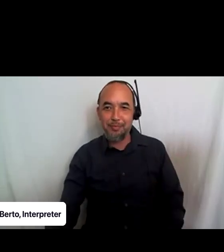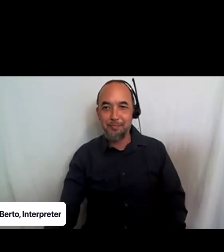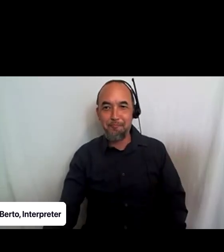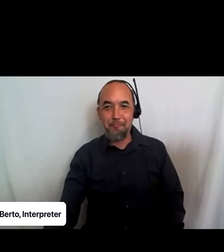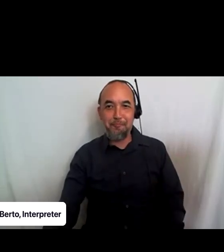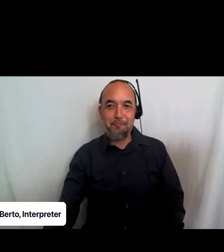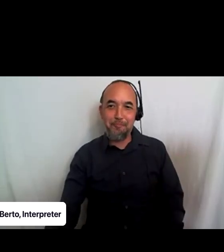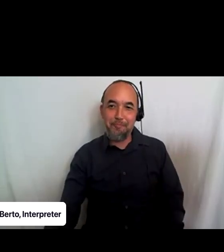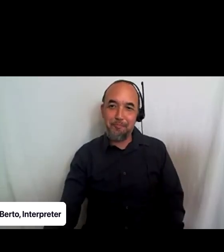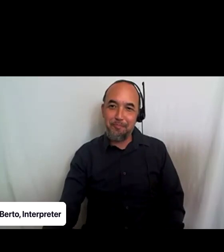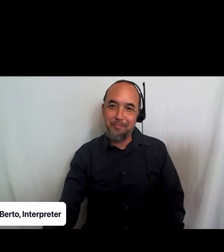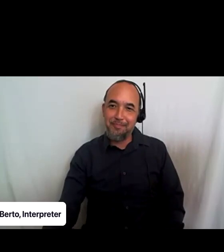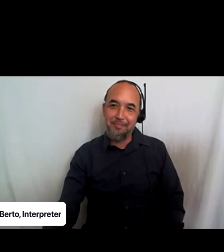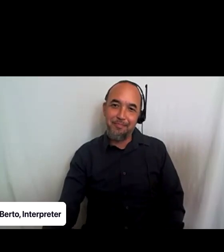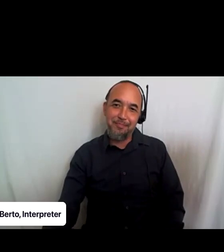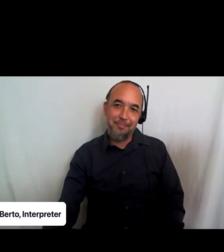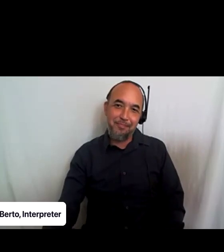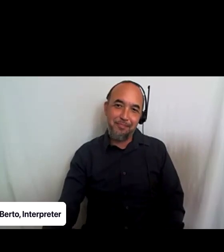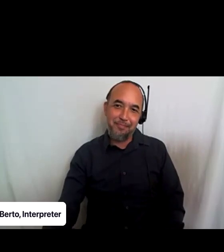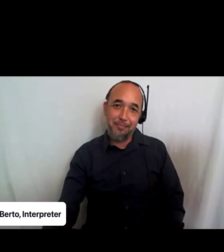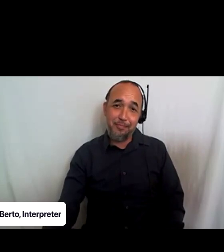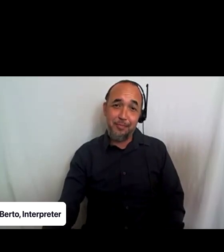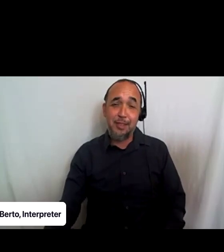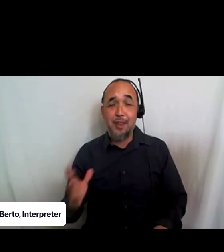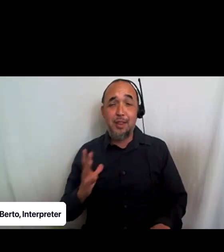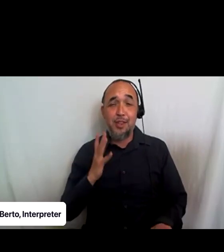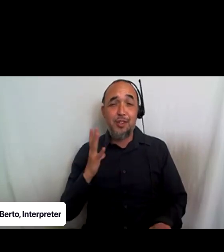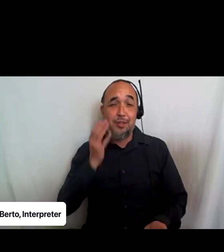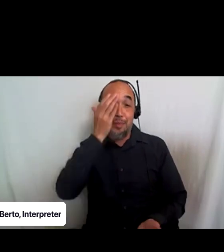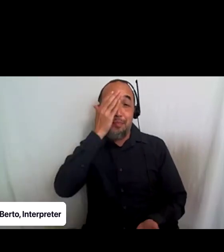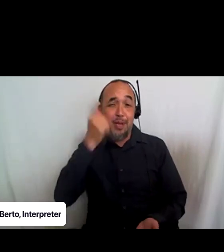now. The gentleman pirate, I presume.